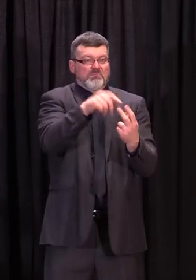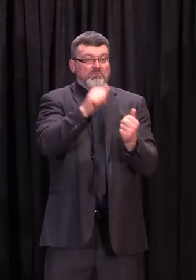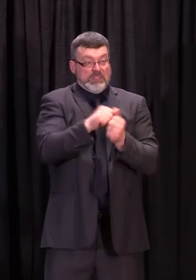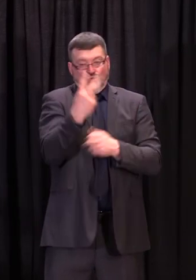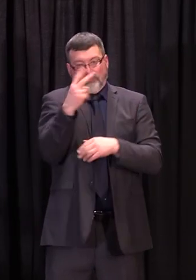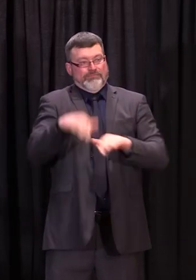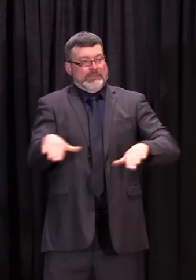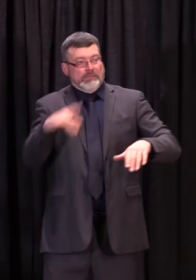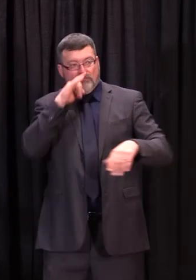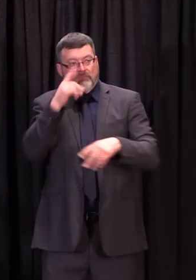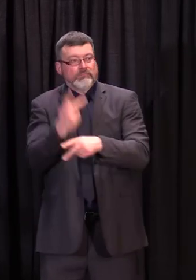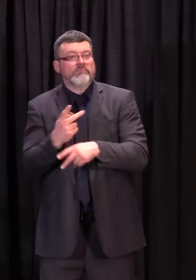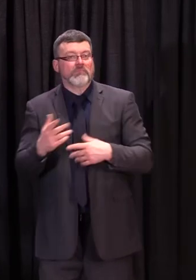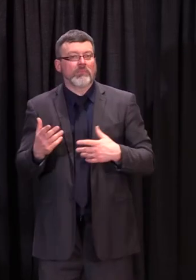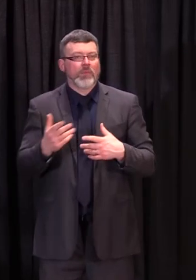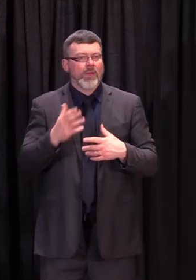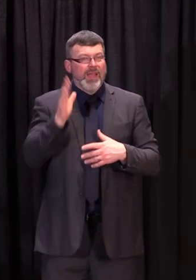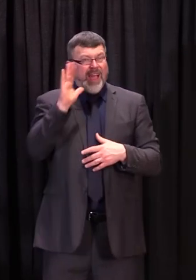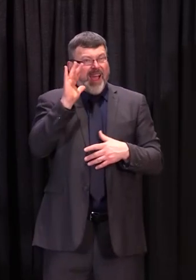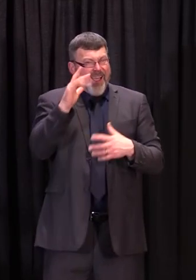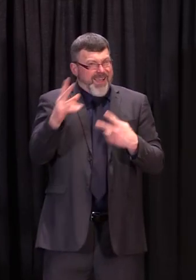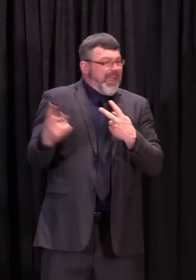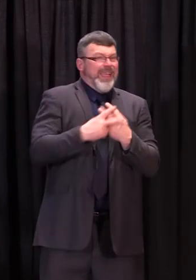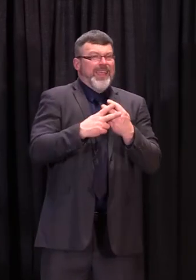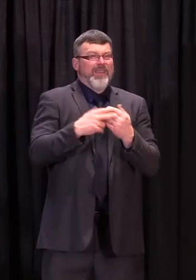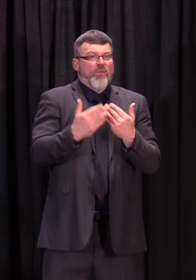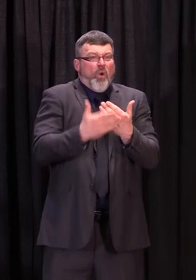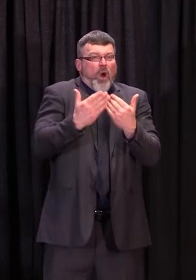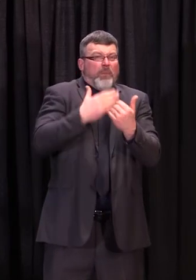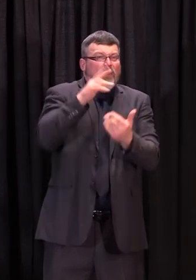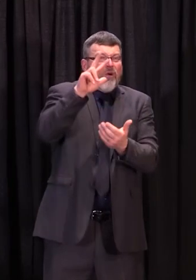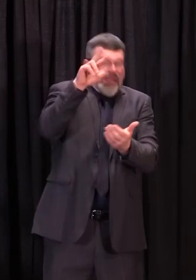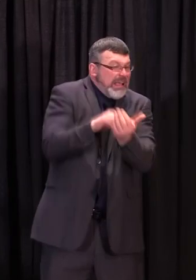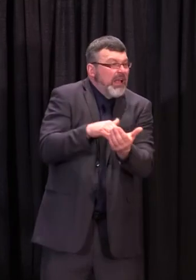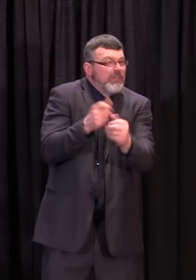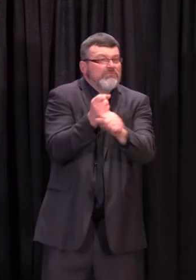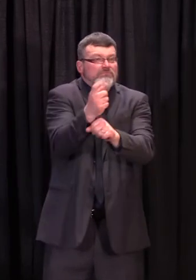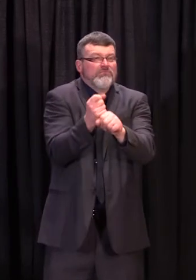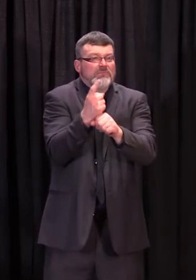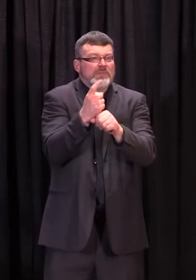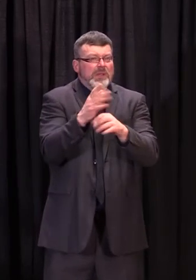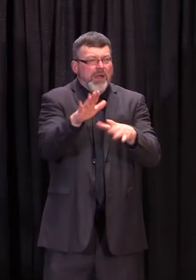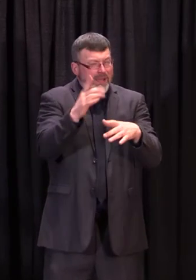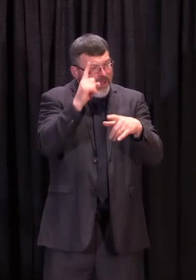$3,000 a year. Just imagine what that could mean for these families.